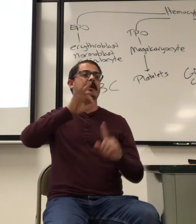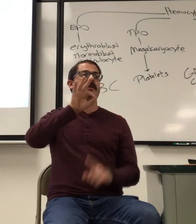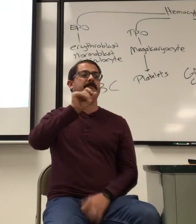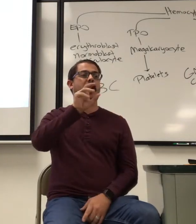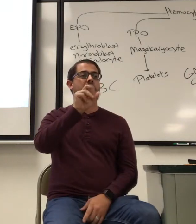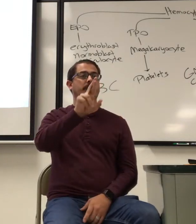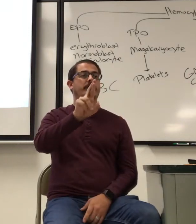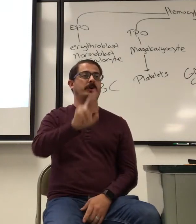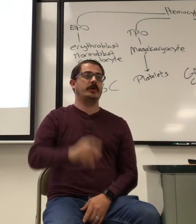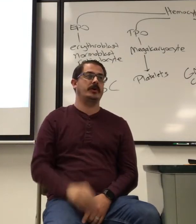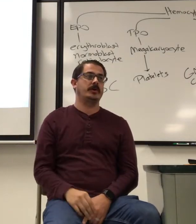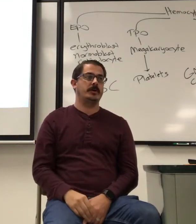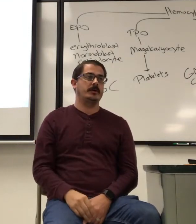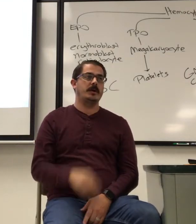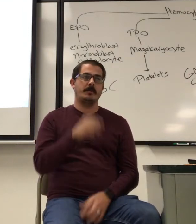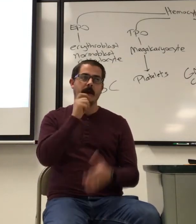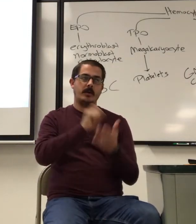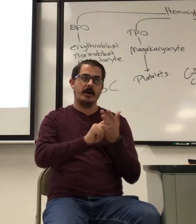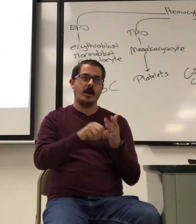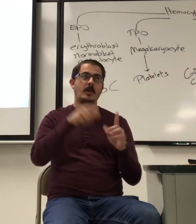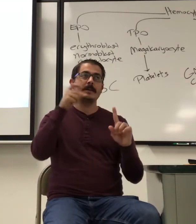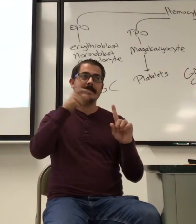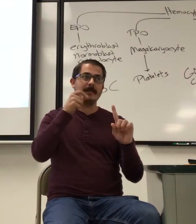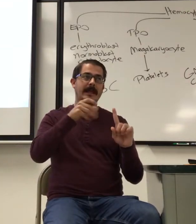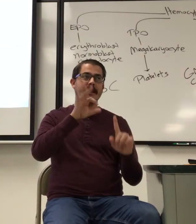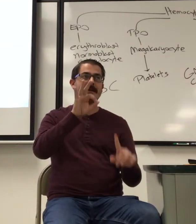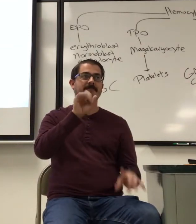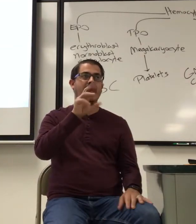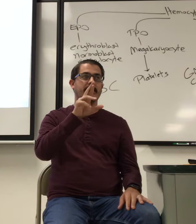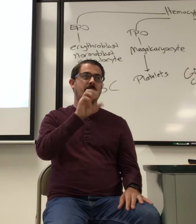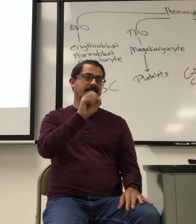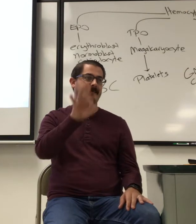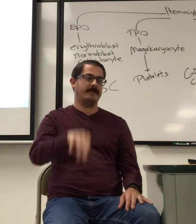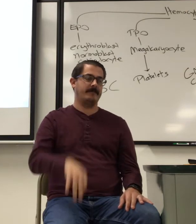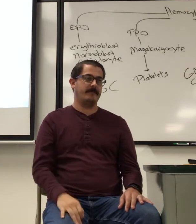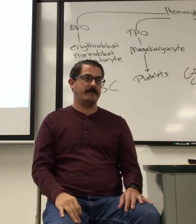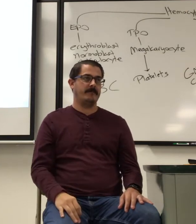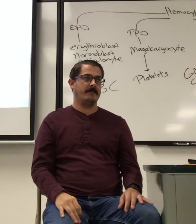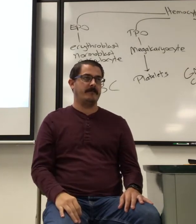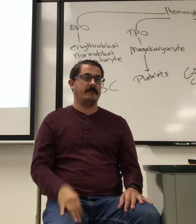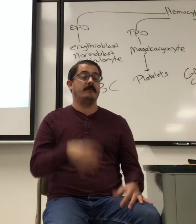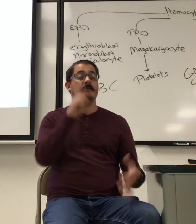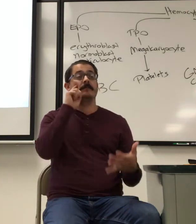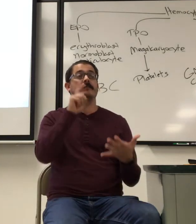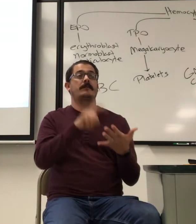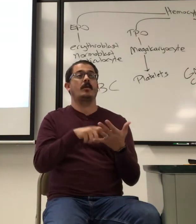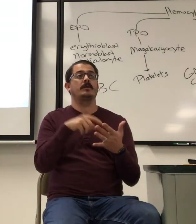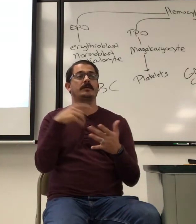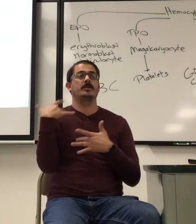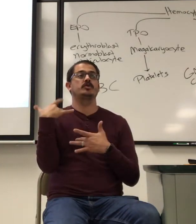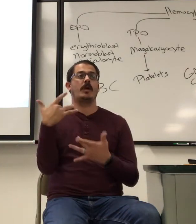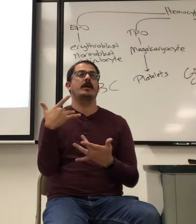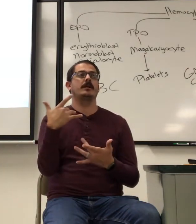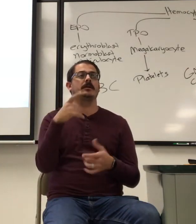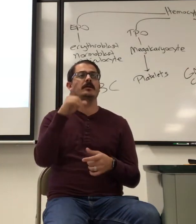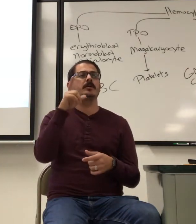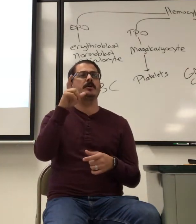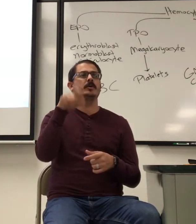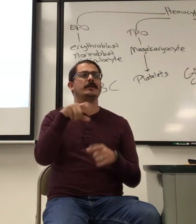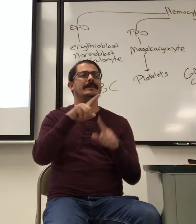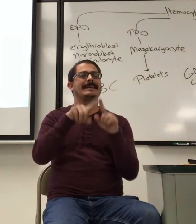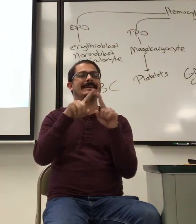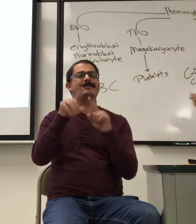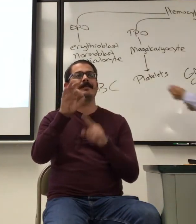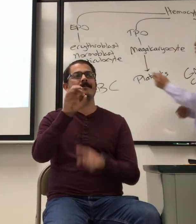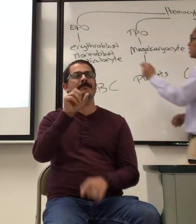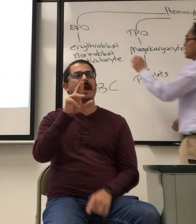write it out. Stimulating factor. The trend here that I'm hoping you're seeing is you need these different factors to get the